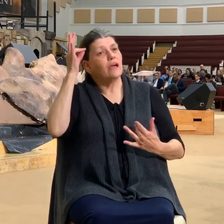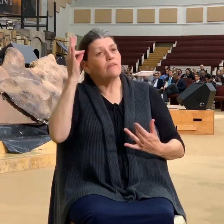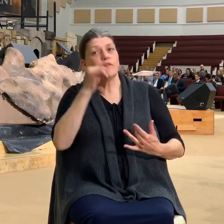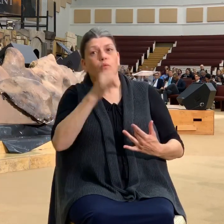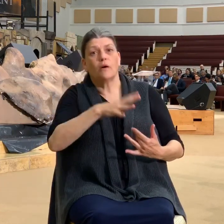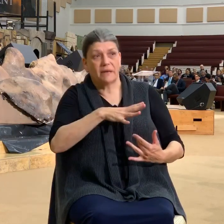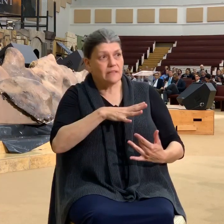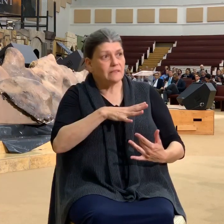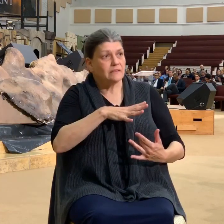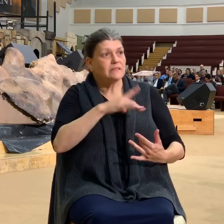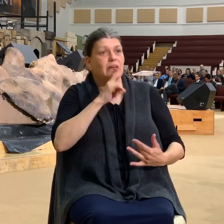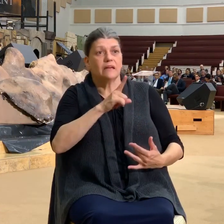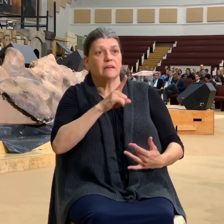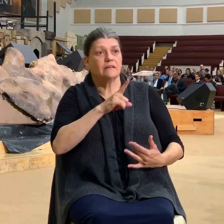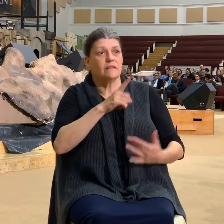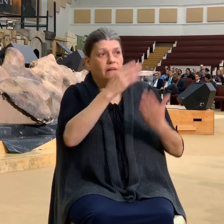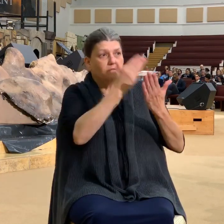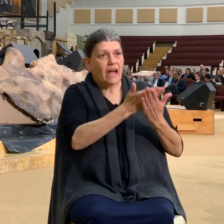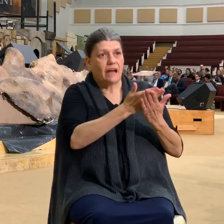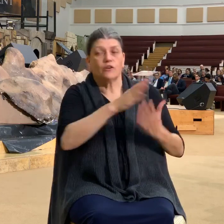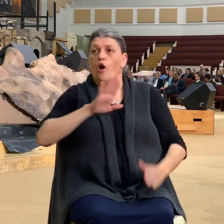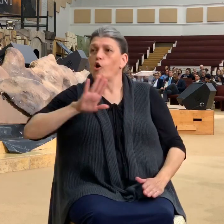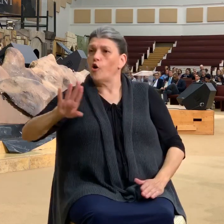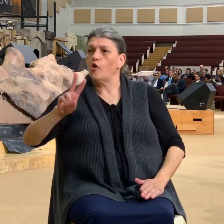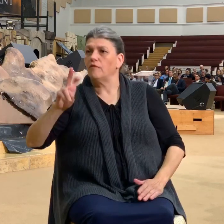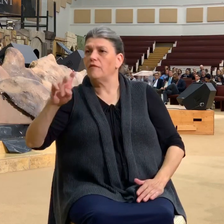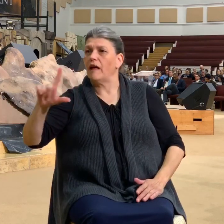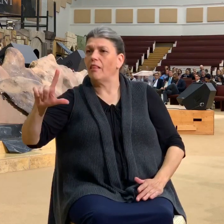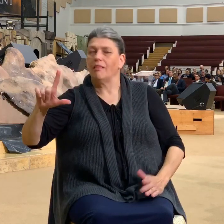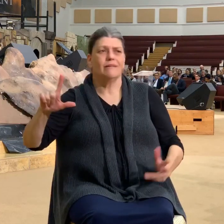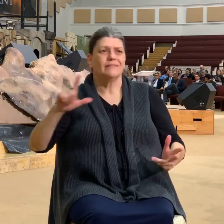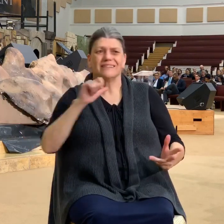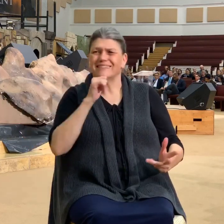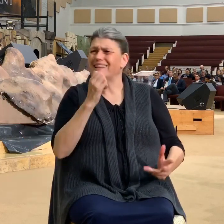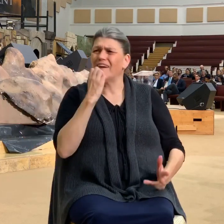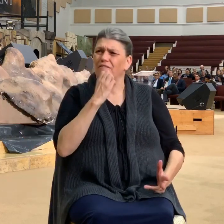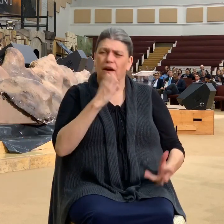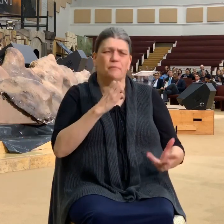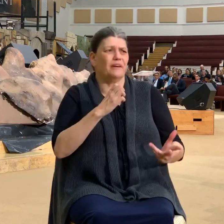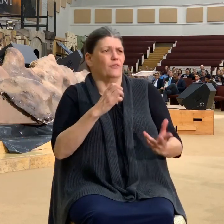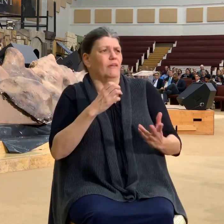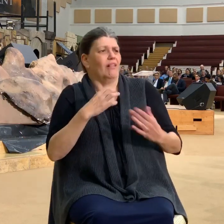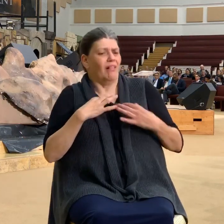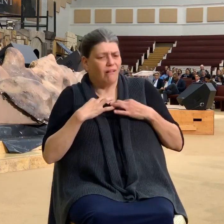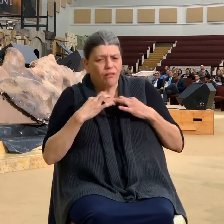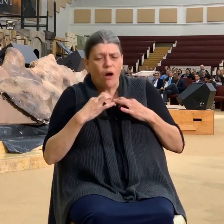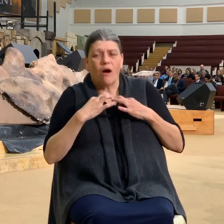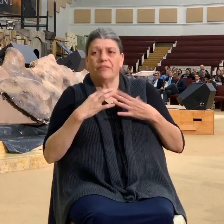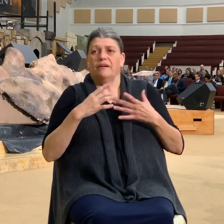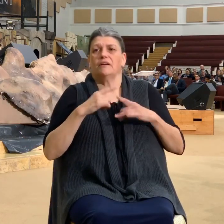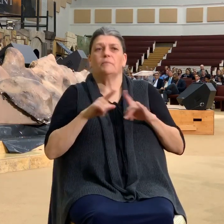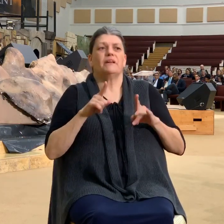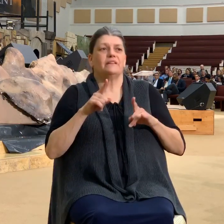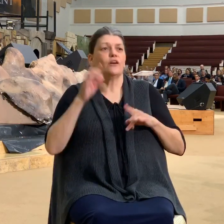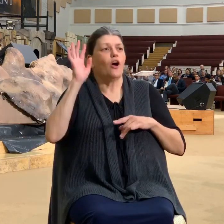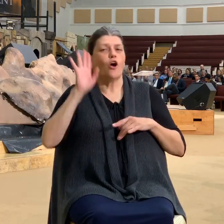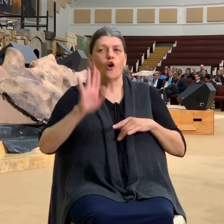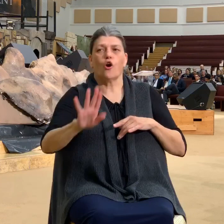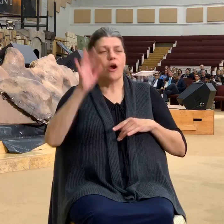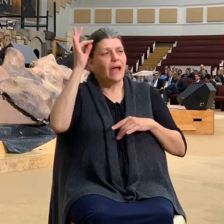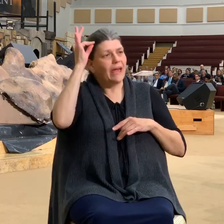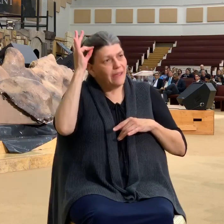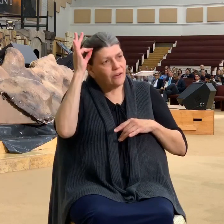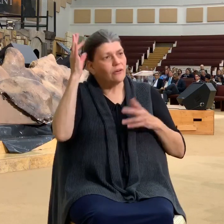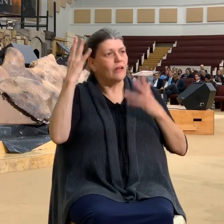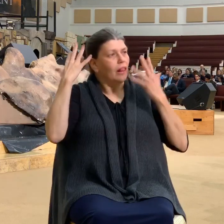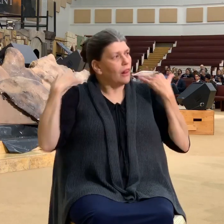is, in fact, her veil. It's not a cloth veil, it is the long hair of the woman. Now, before I